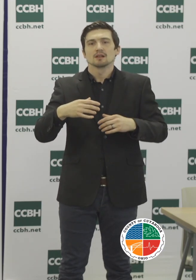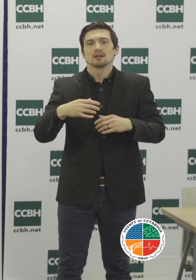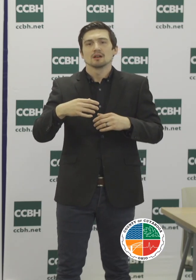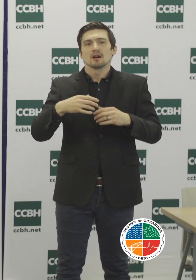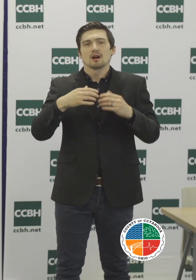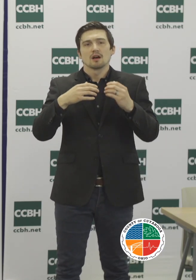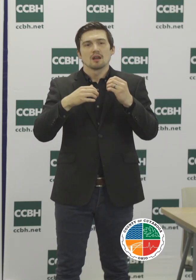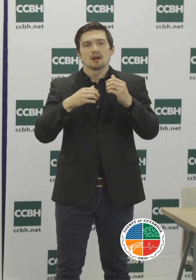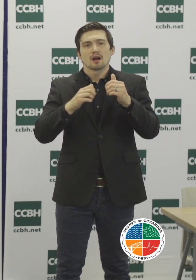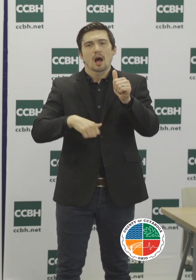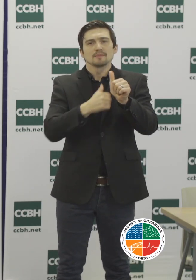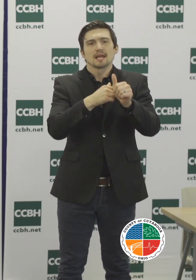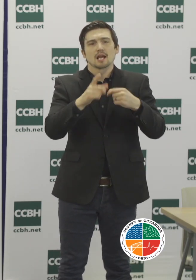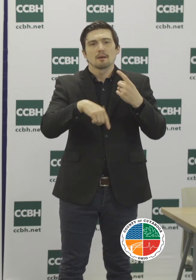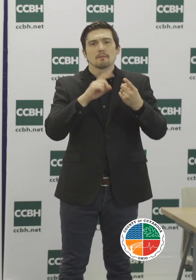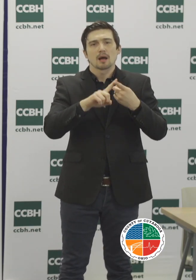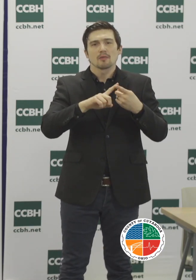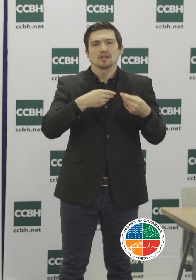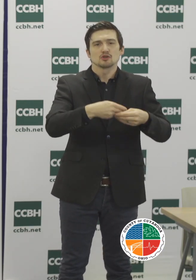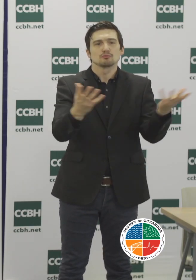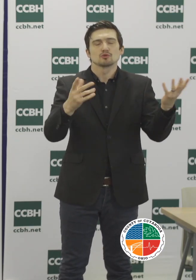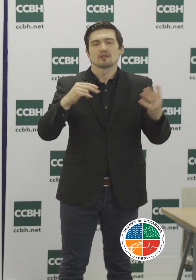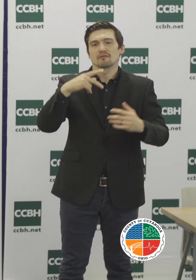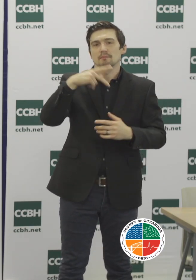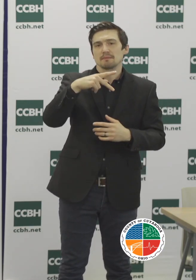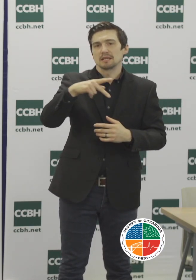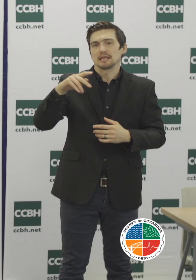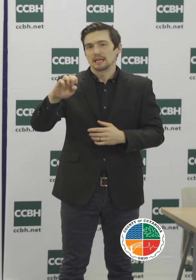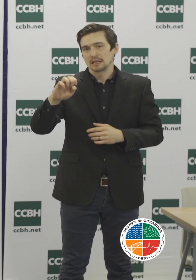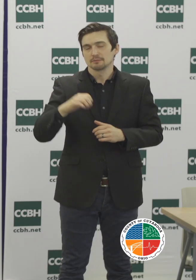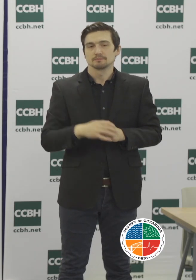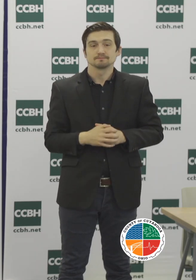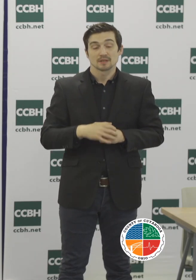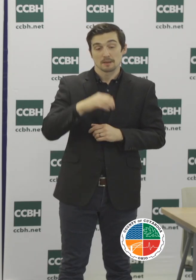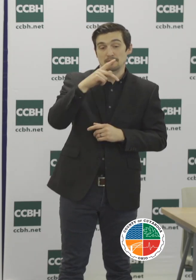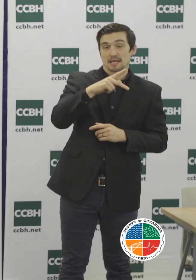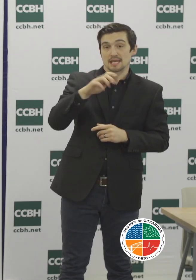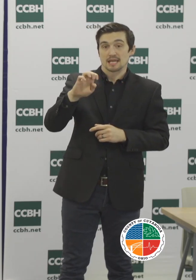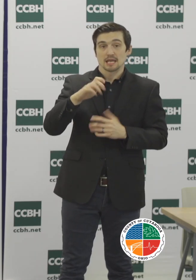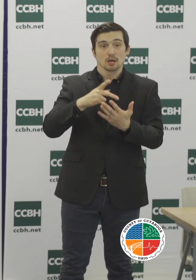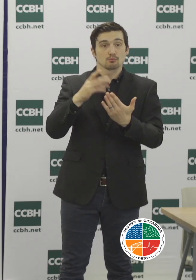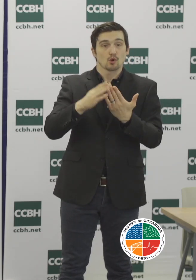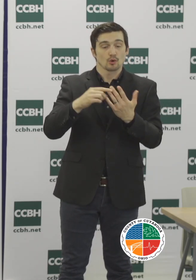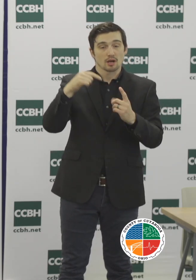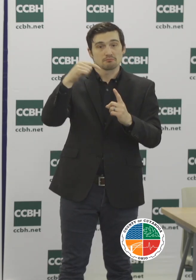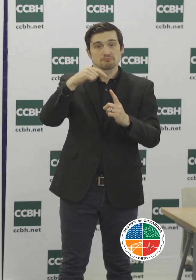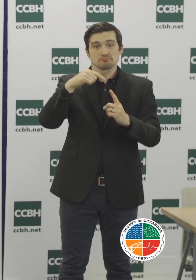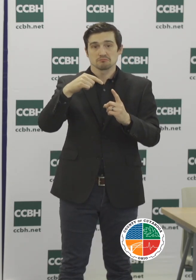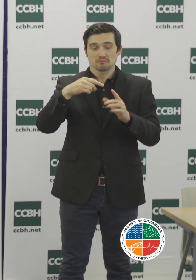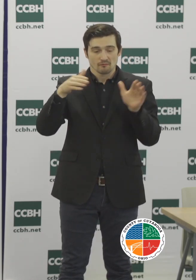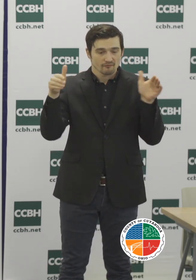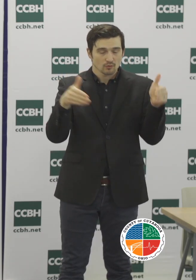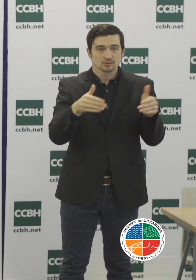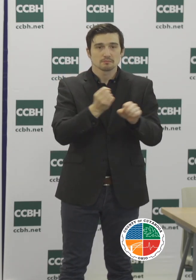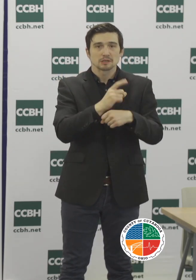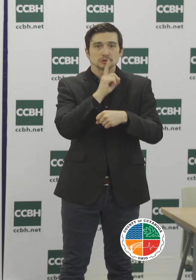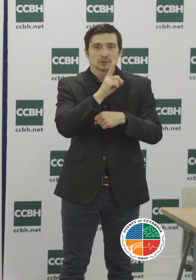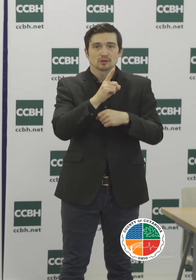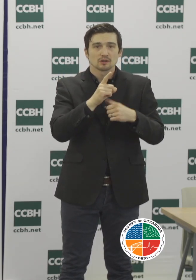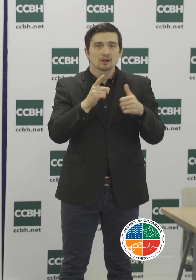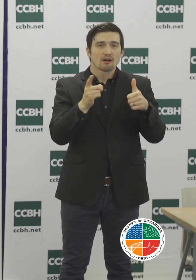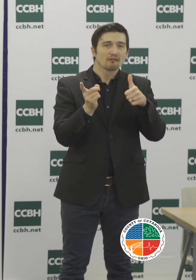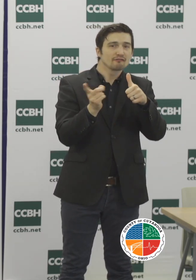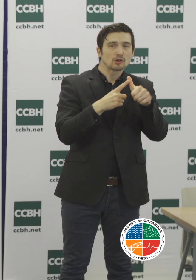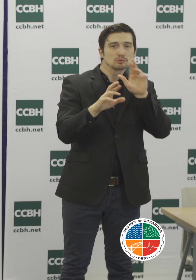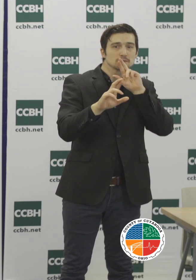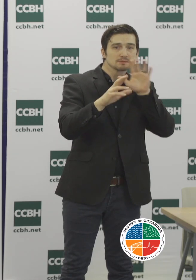personal protective equipment, that the county's been doing. Our PPE program is all about keeping our first responders